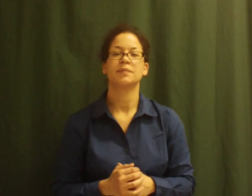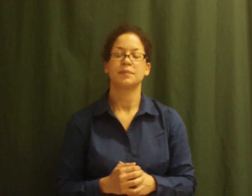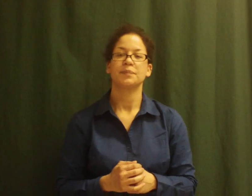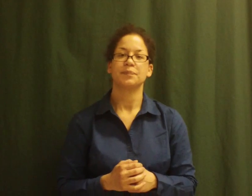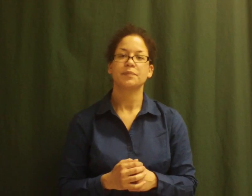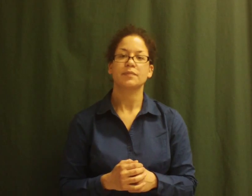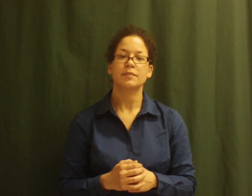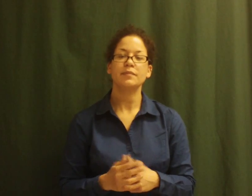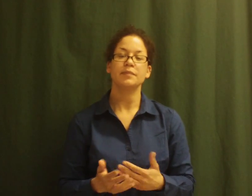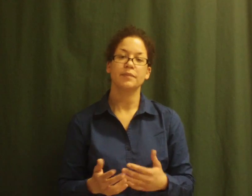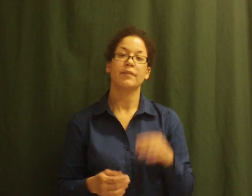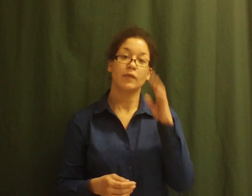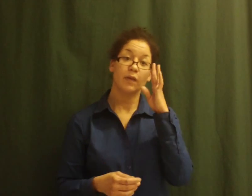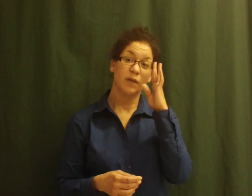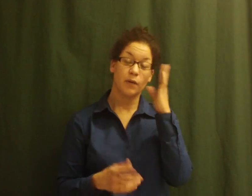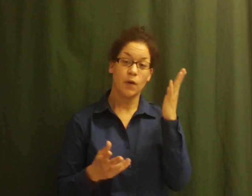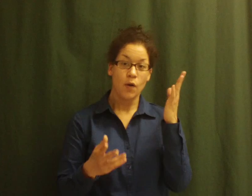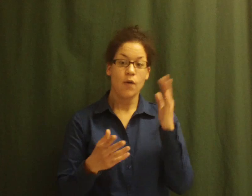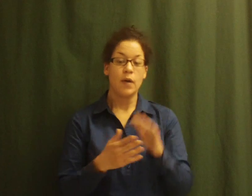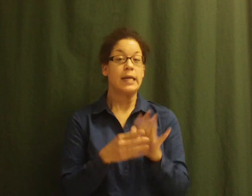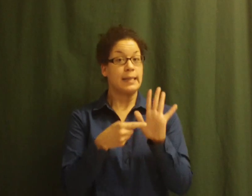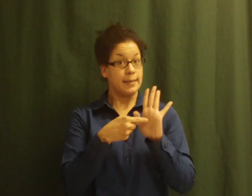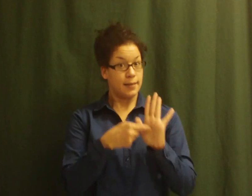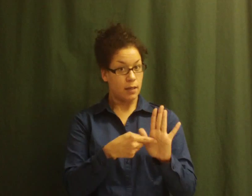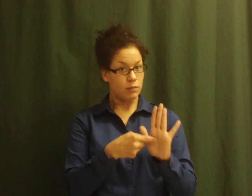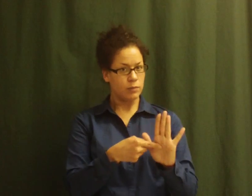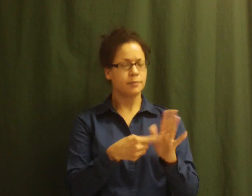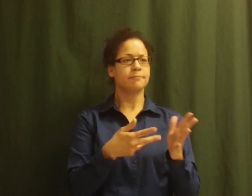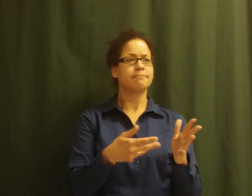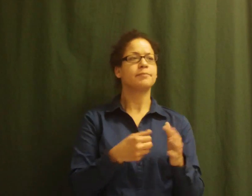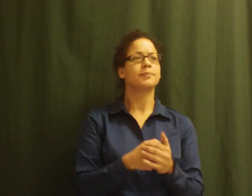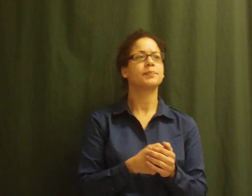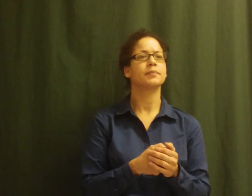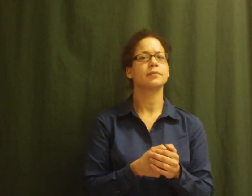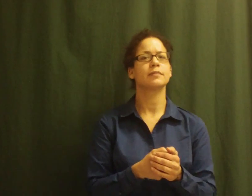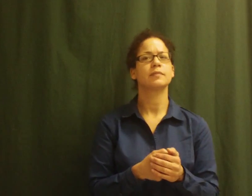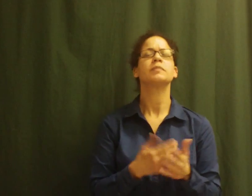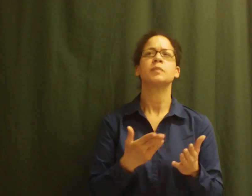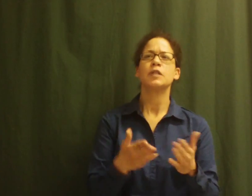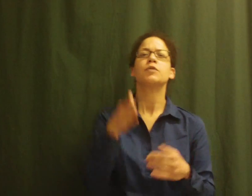Take the case of a job opportunity in your company.